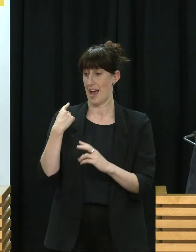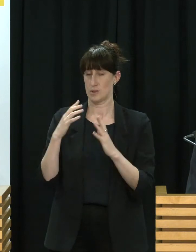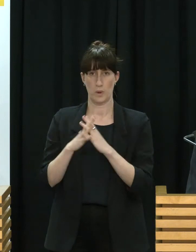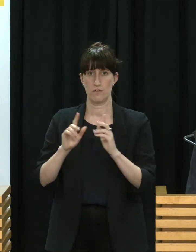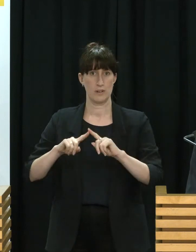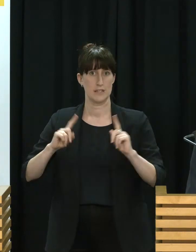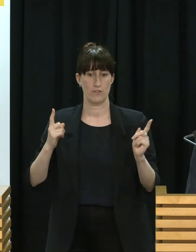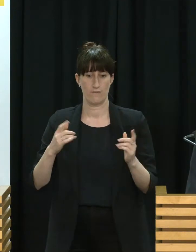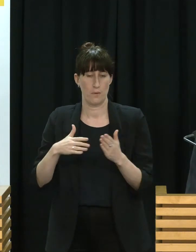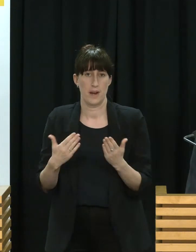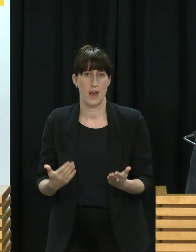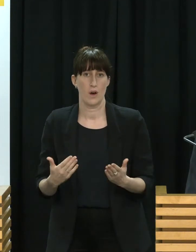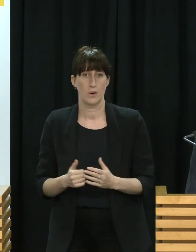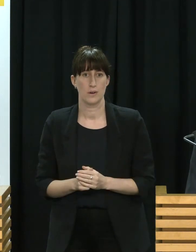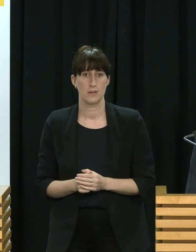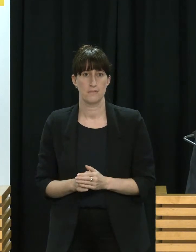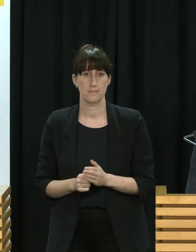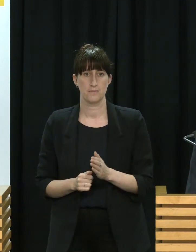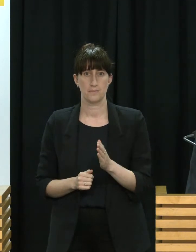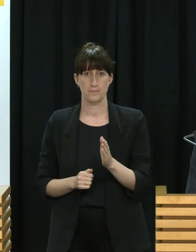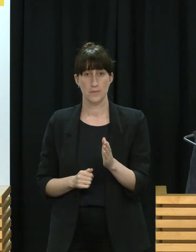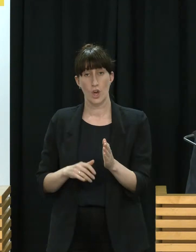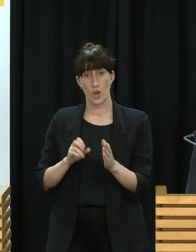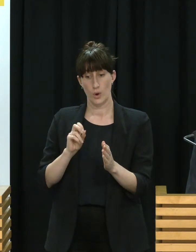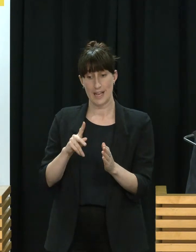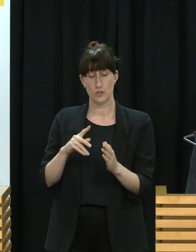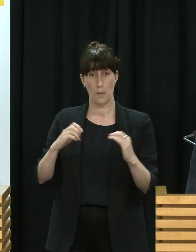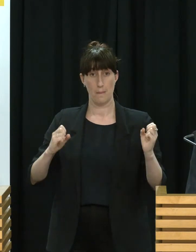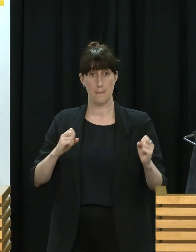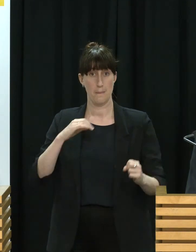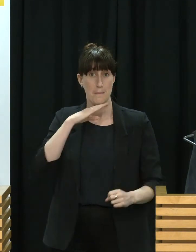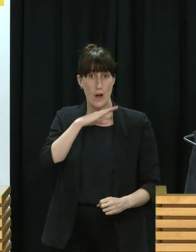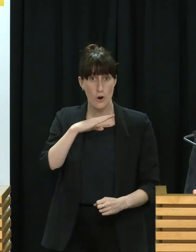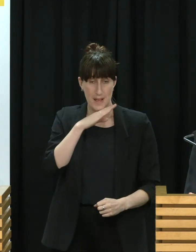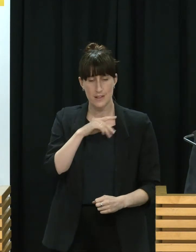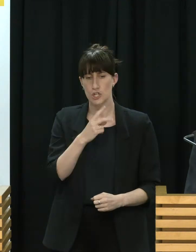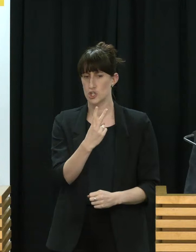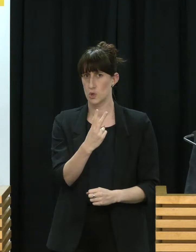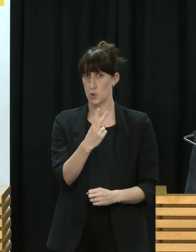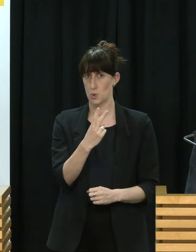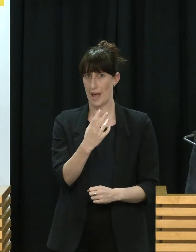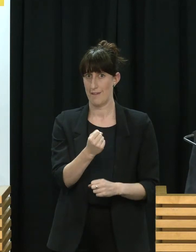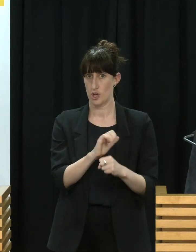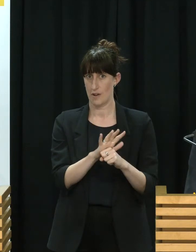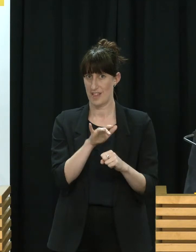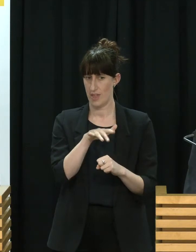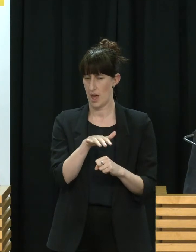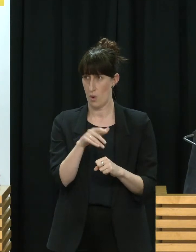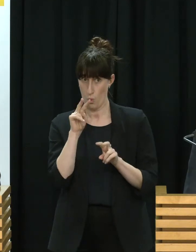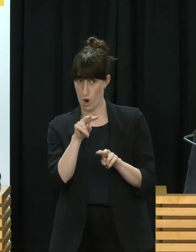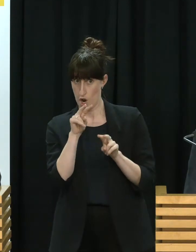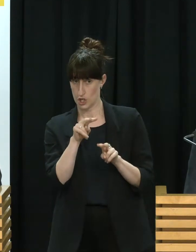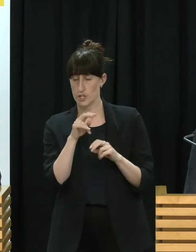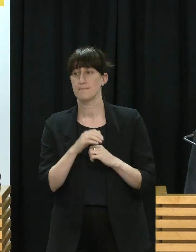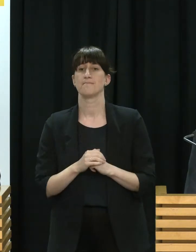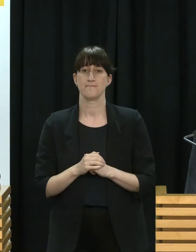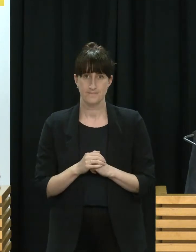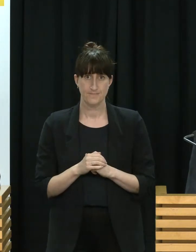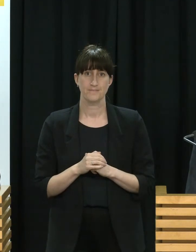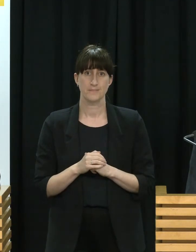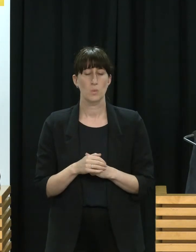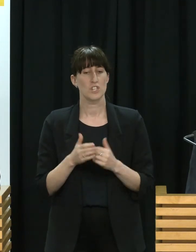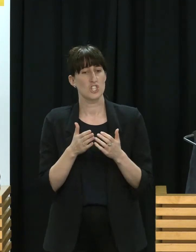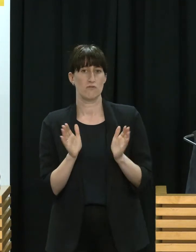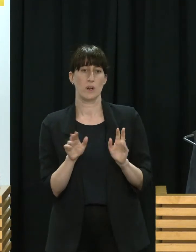How closely are you looking at Melbourne now that there's 2 cases there? We keep a very close watch on Australia generally. We